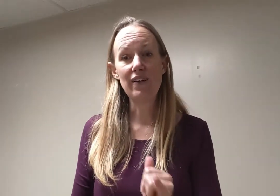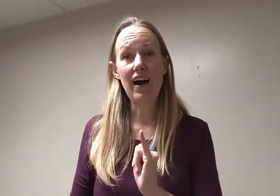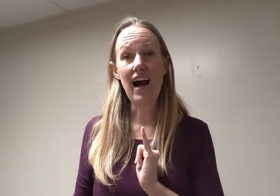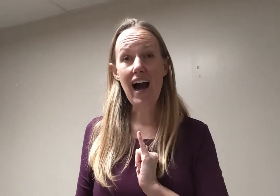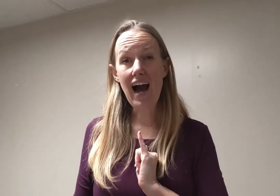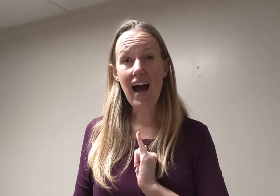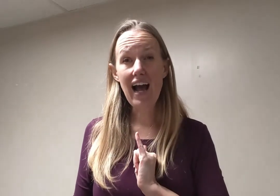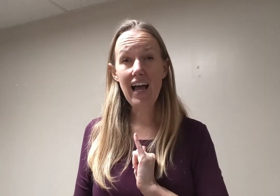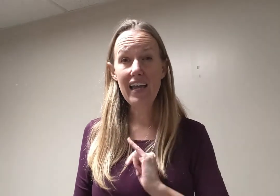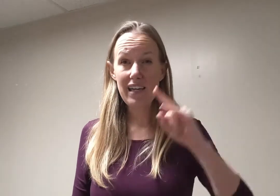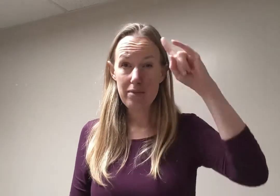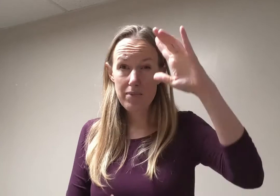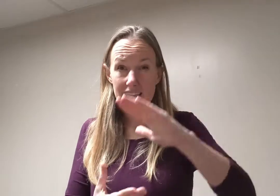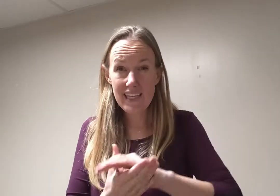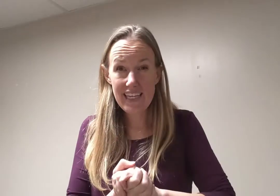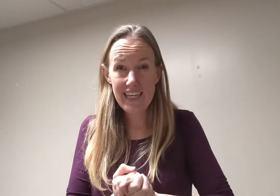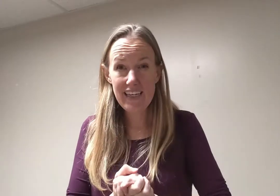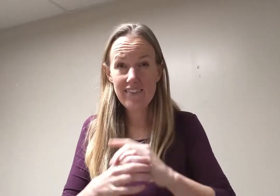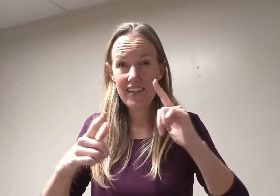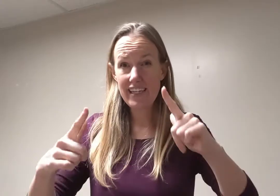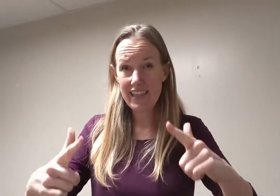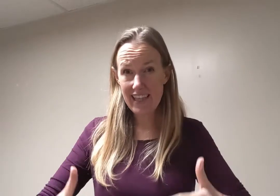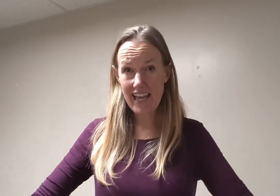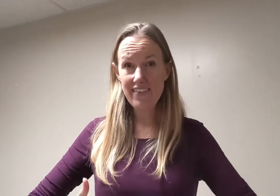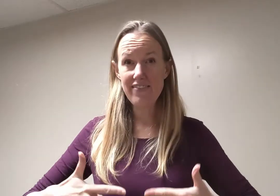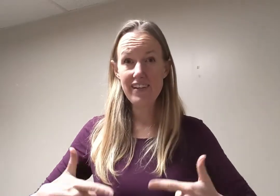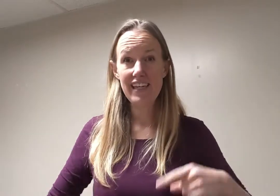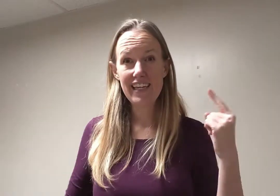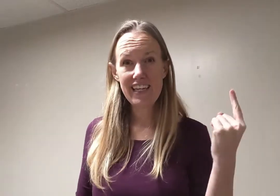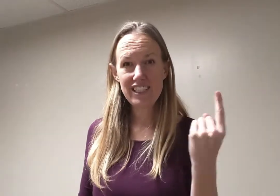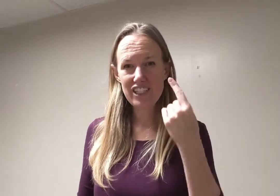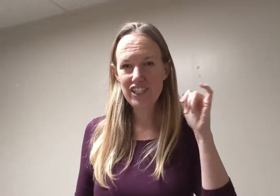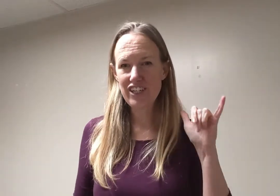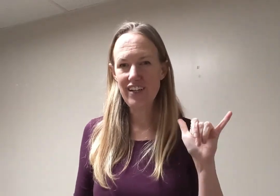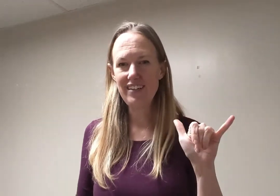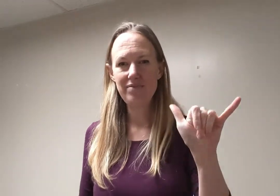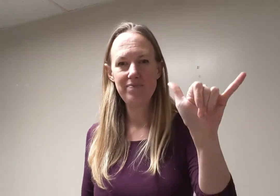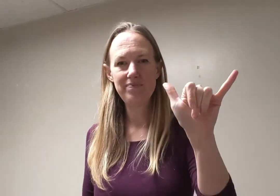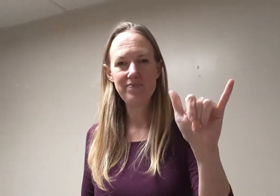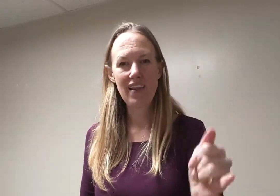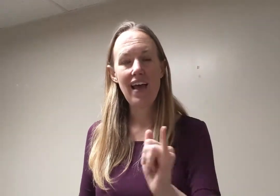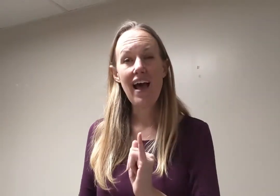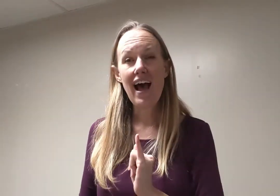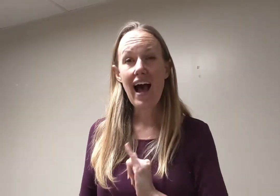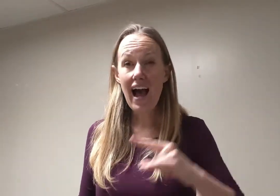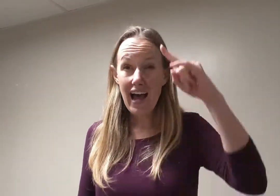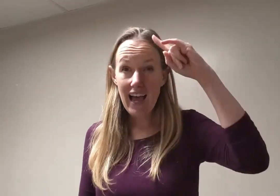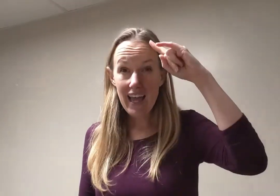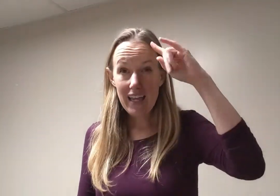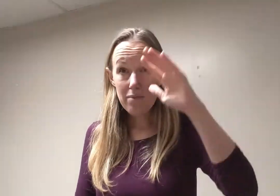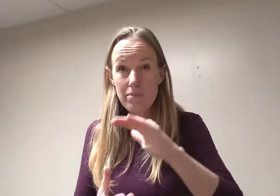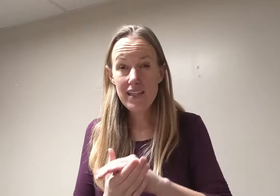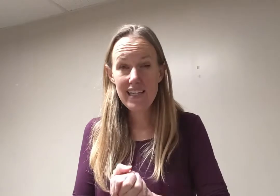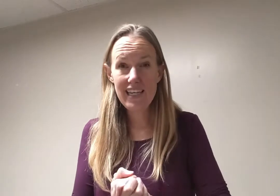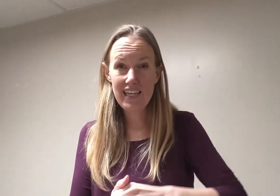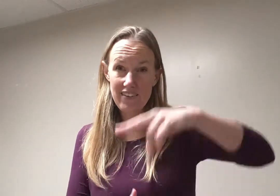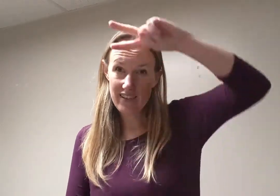So I believe in life eternal. I believe in